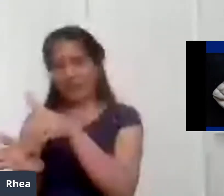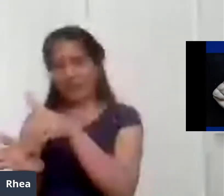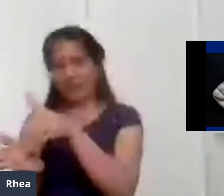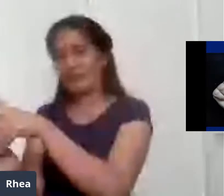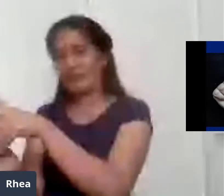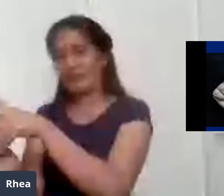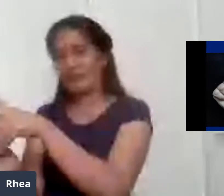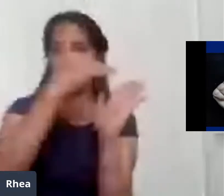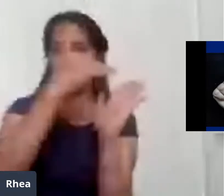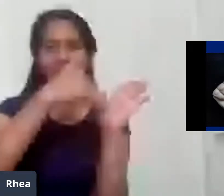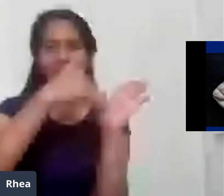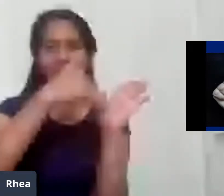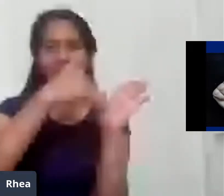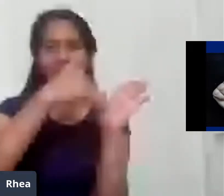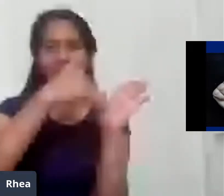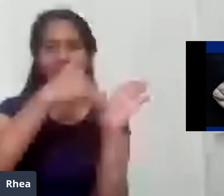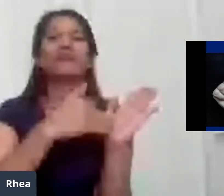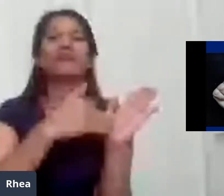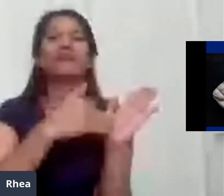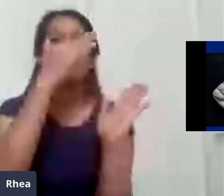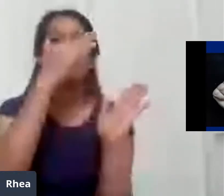1,000,